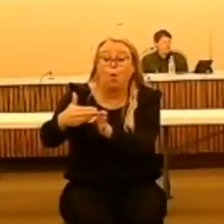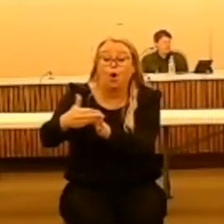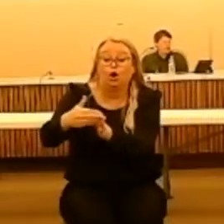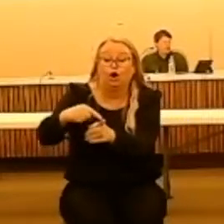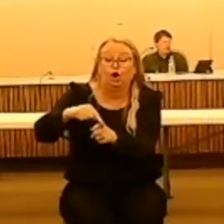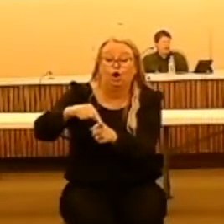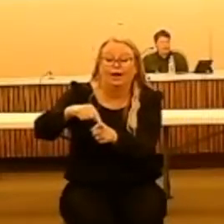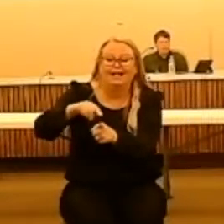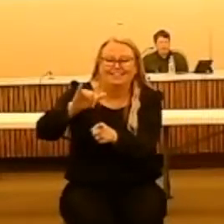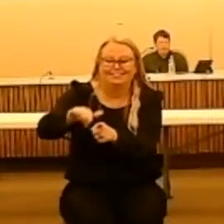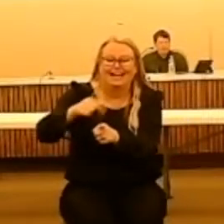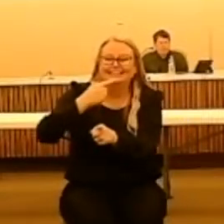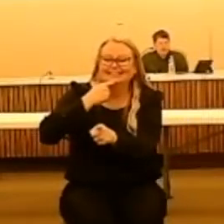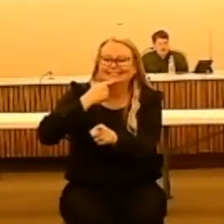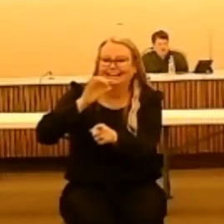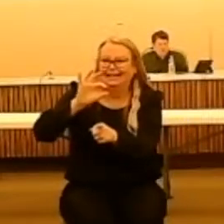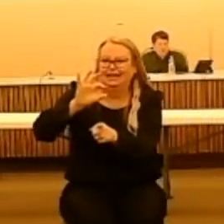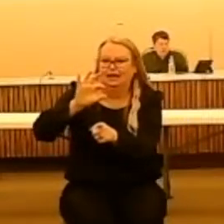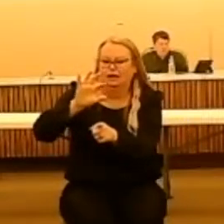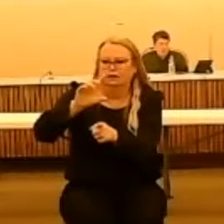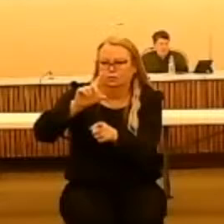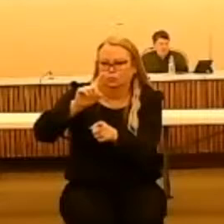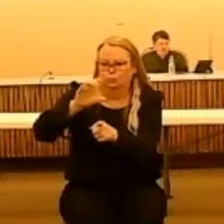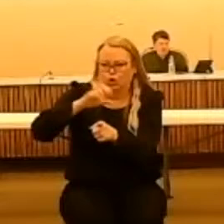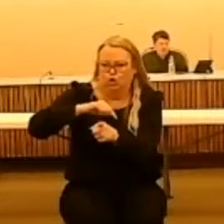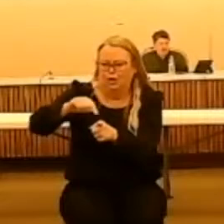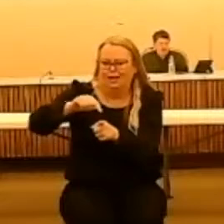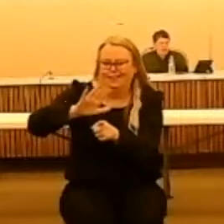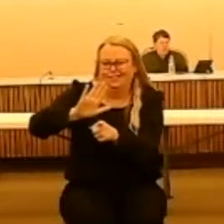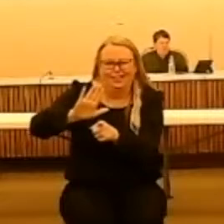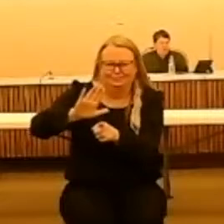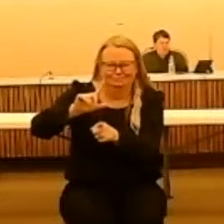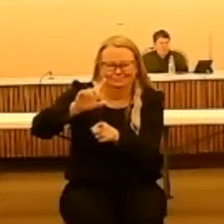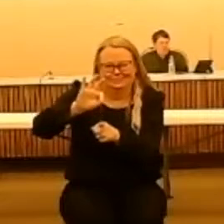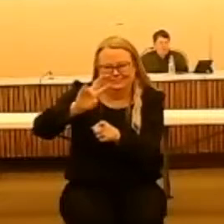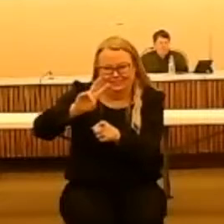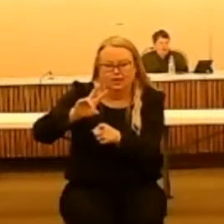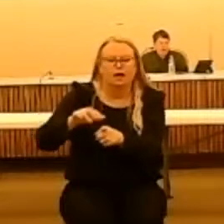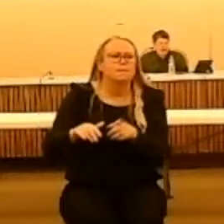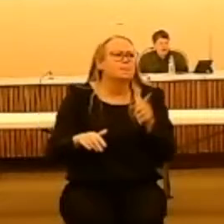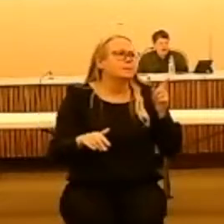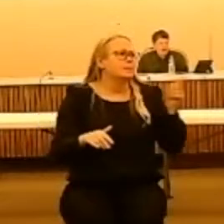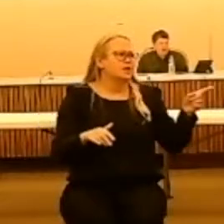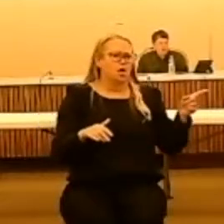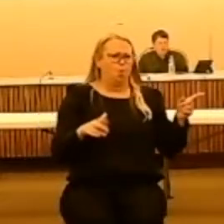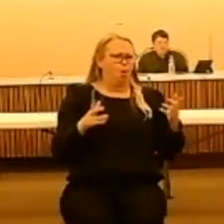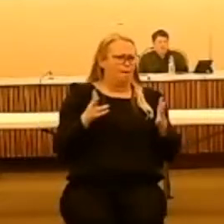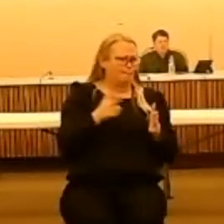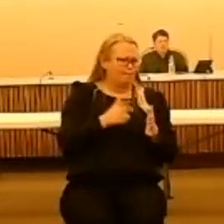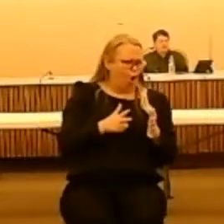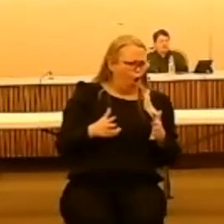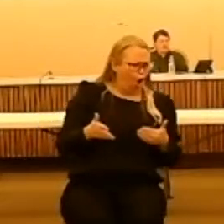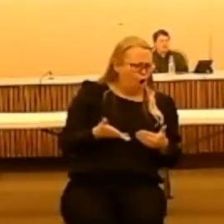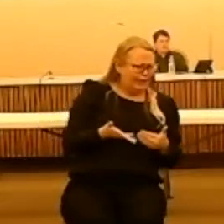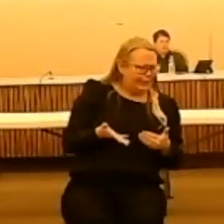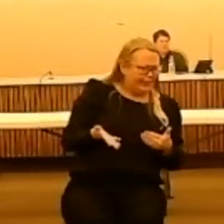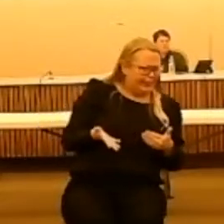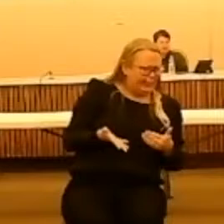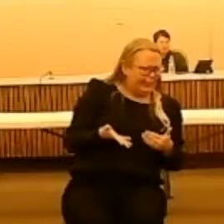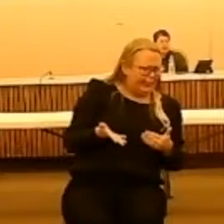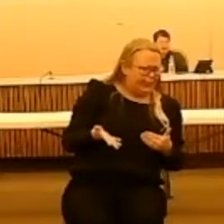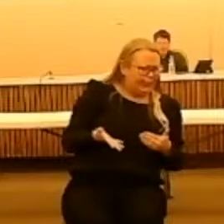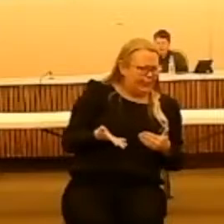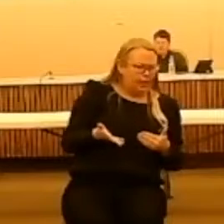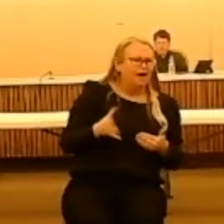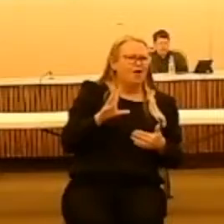too. Because of their garden apartments, that's one of the, there is no parking lot Okay. behind. Okay, so we're talking 97 feet